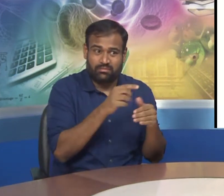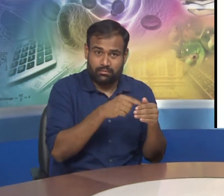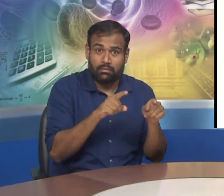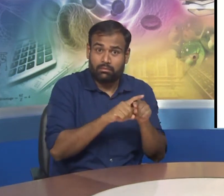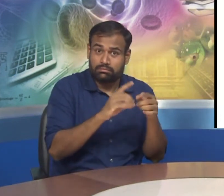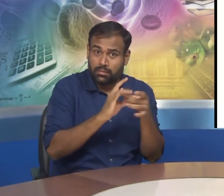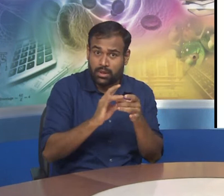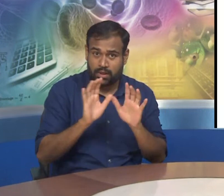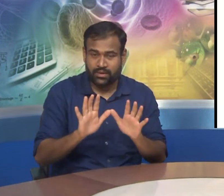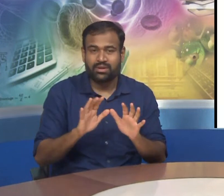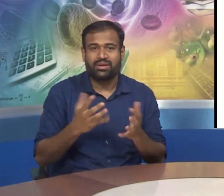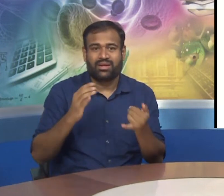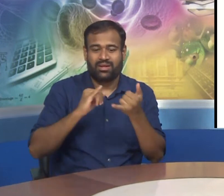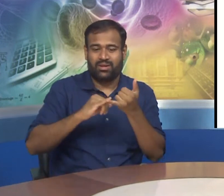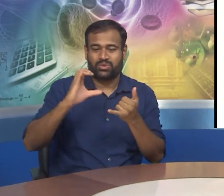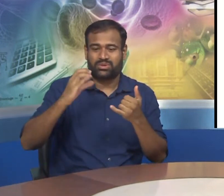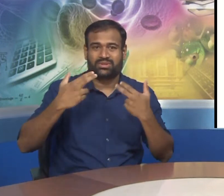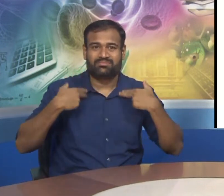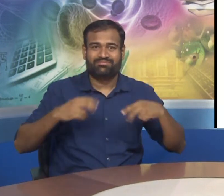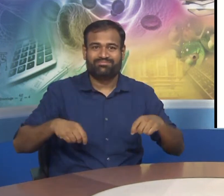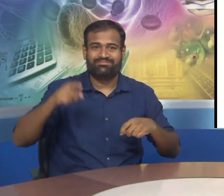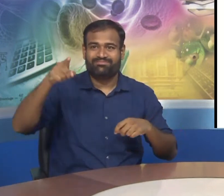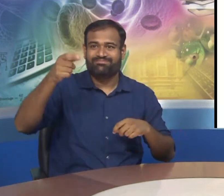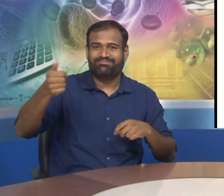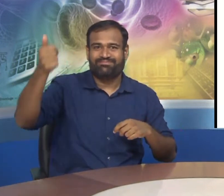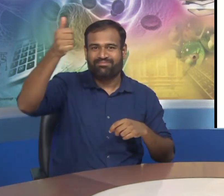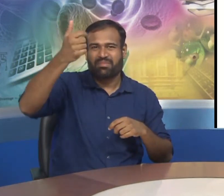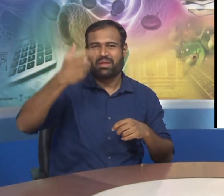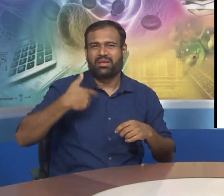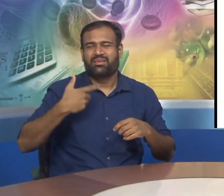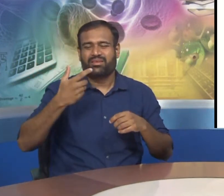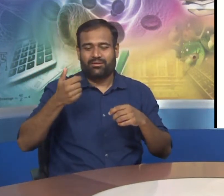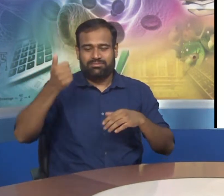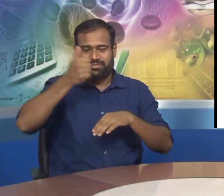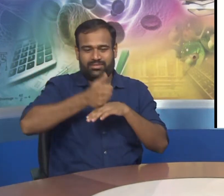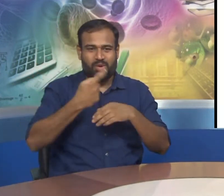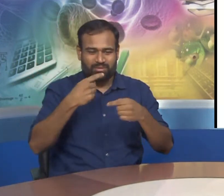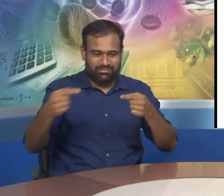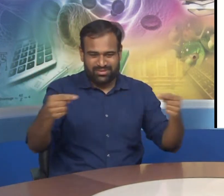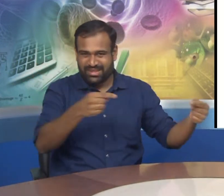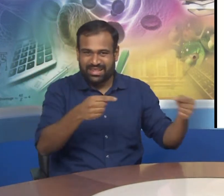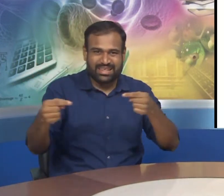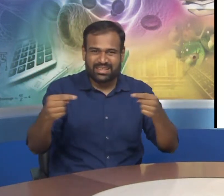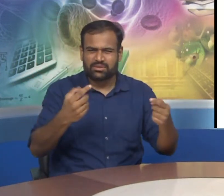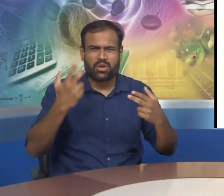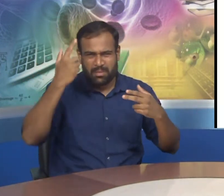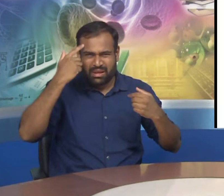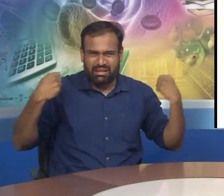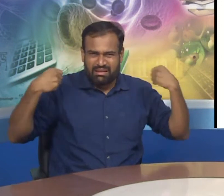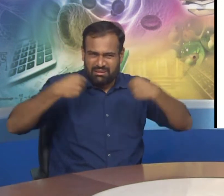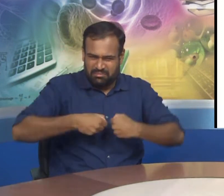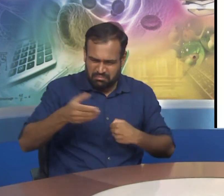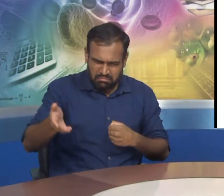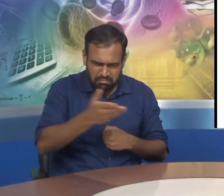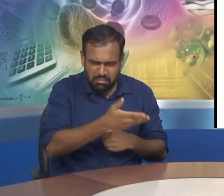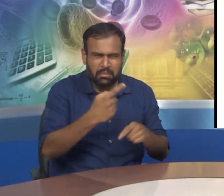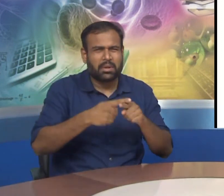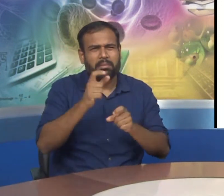As a court of record, the Supreme Court can even send a person to jail who may have committed